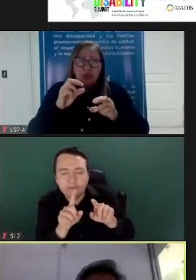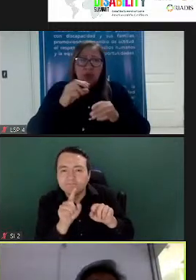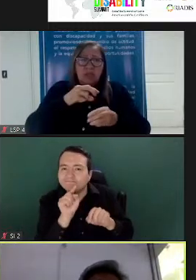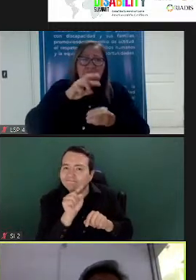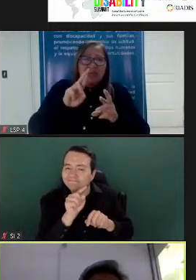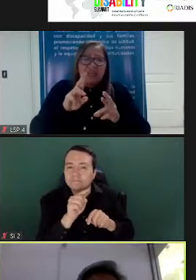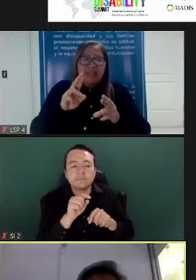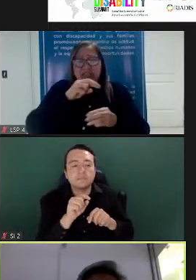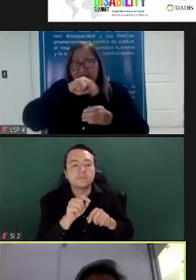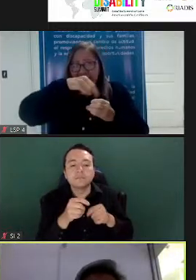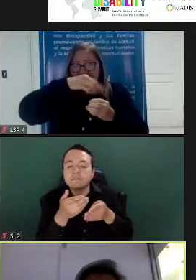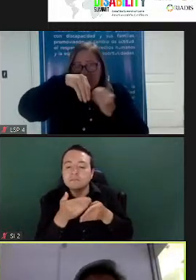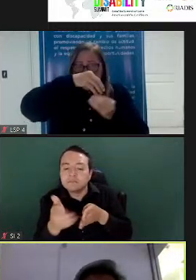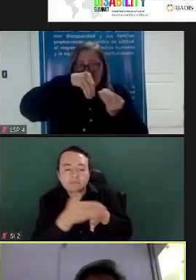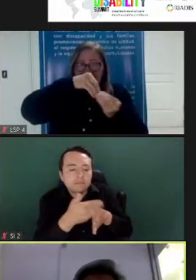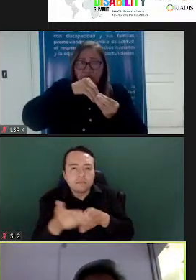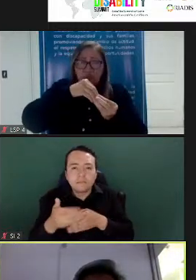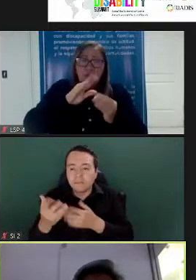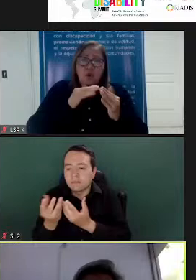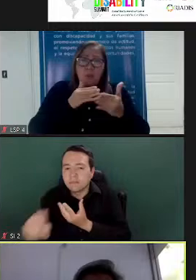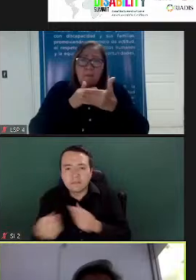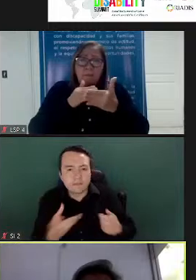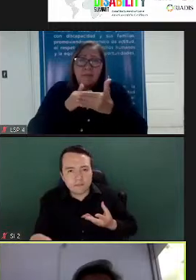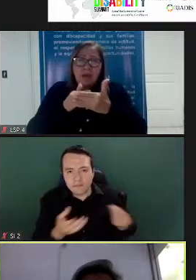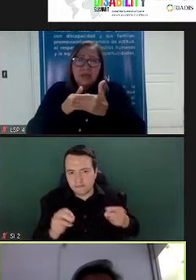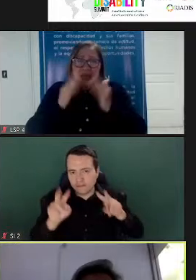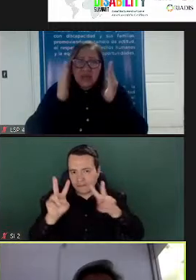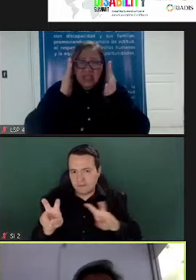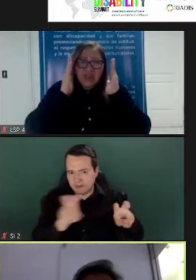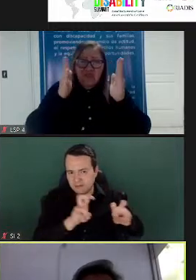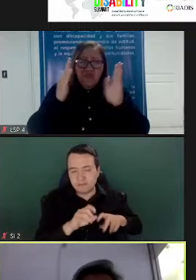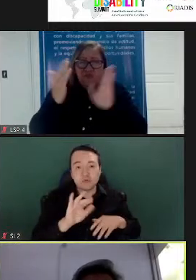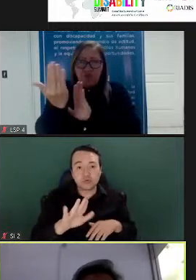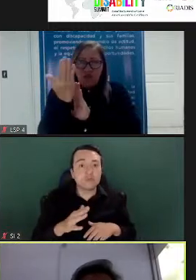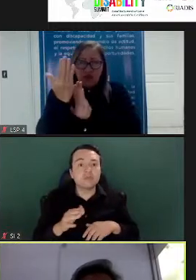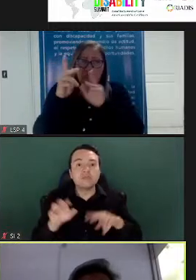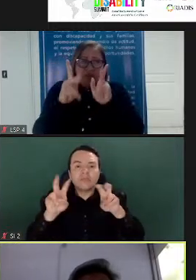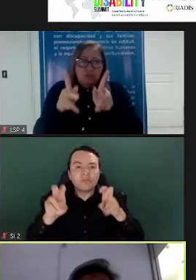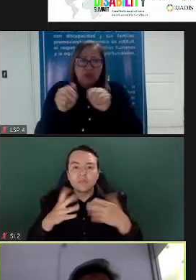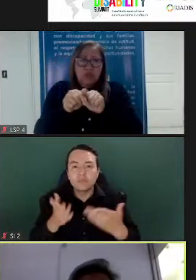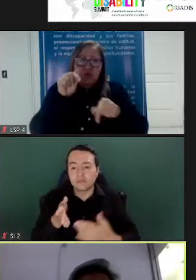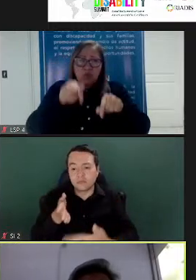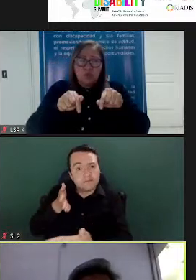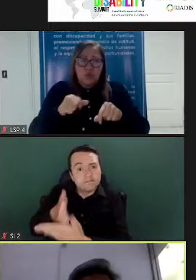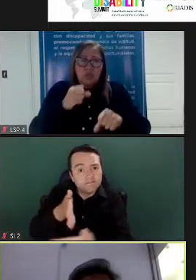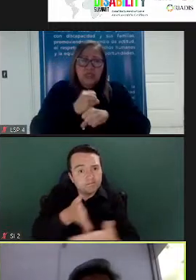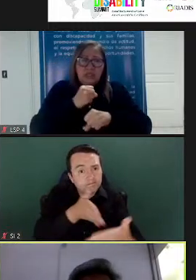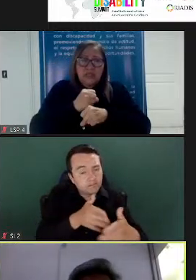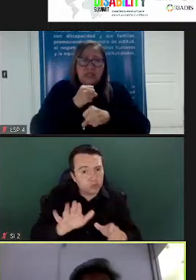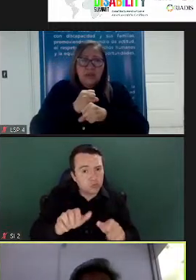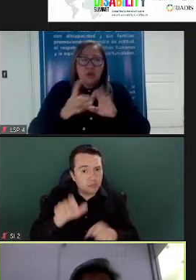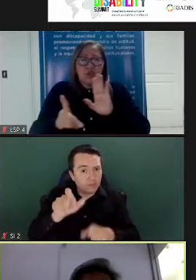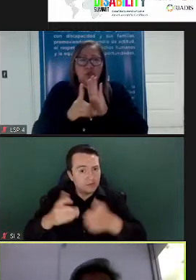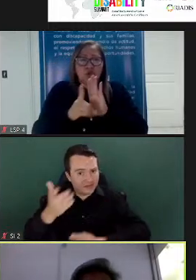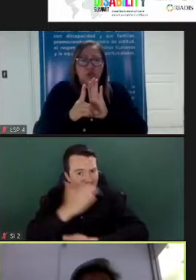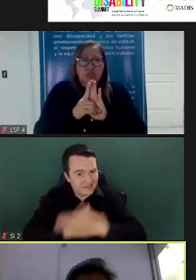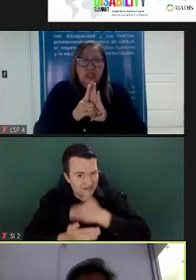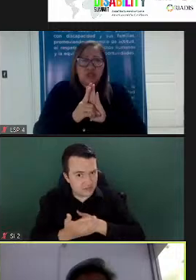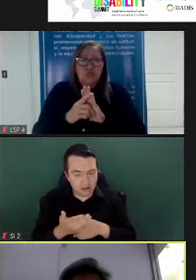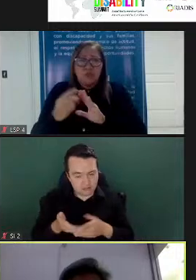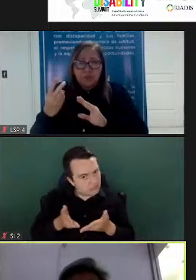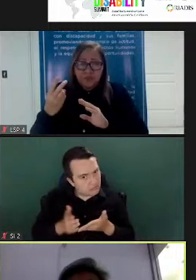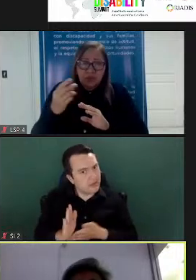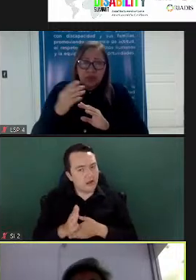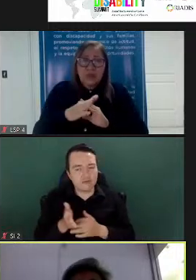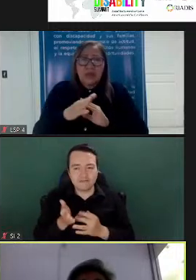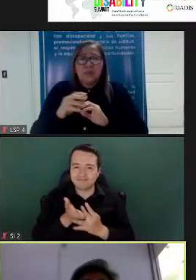on interrelated topics the barriers paced by persons with disabilities in the exercise of the